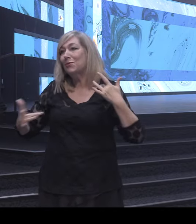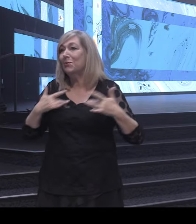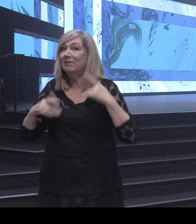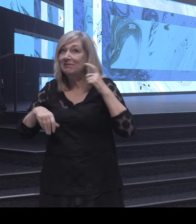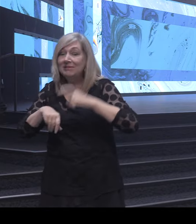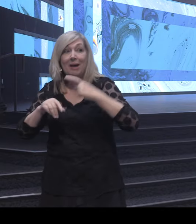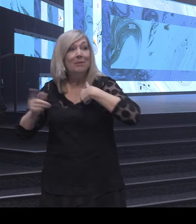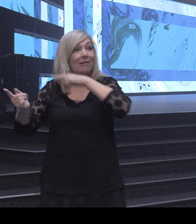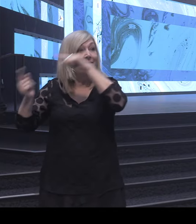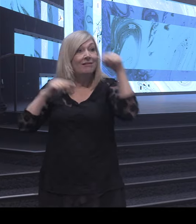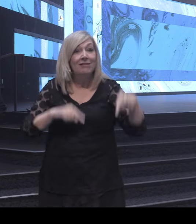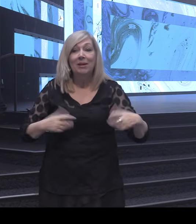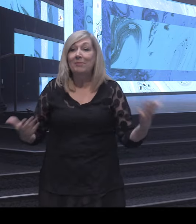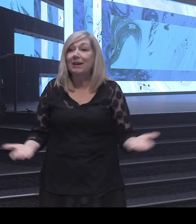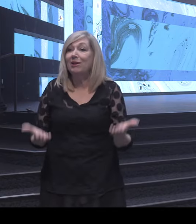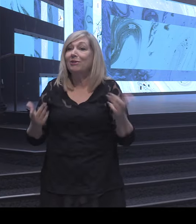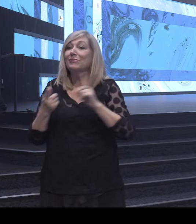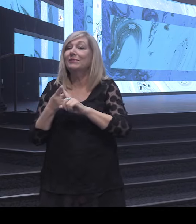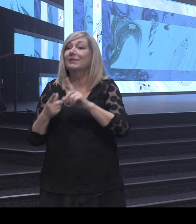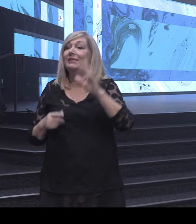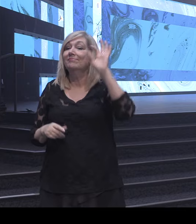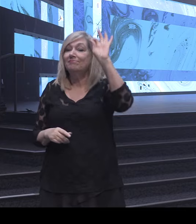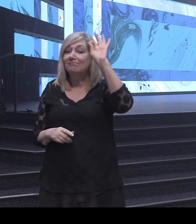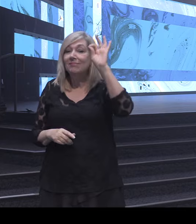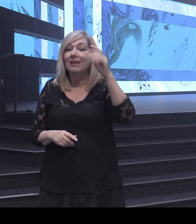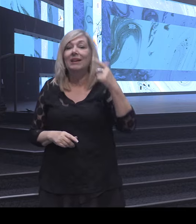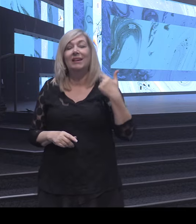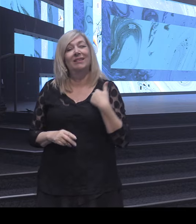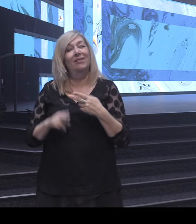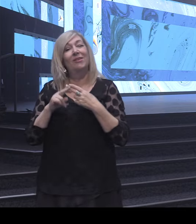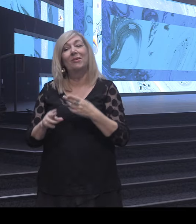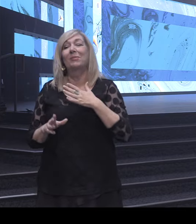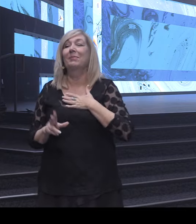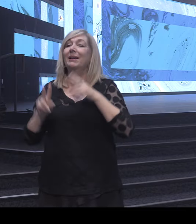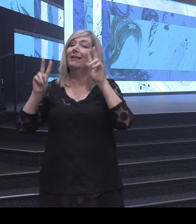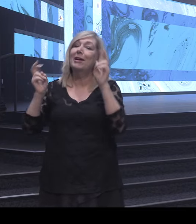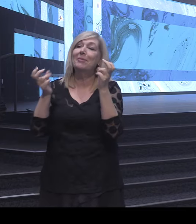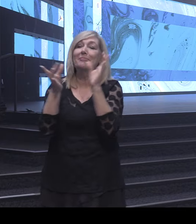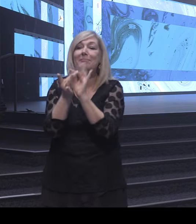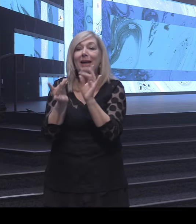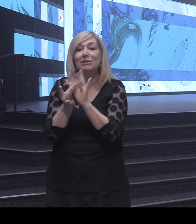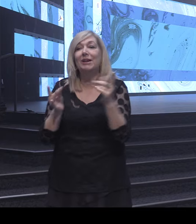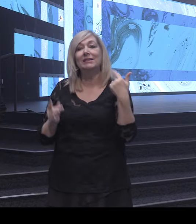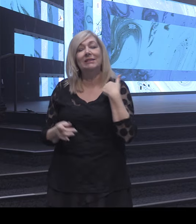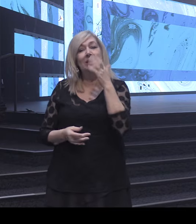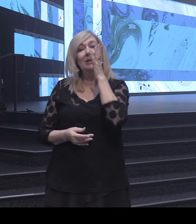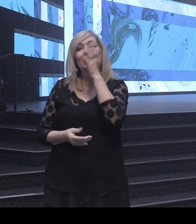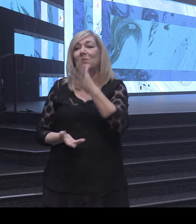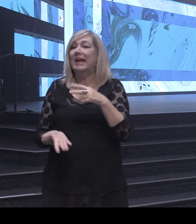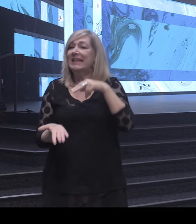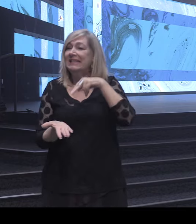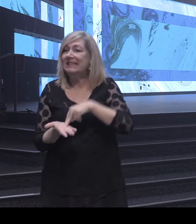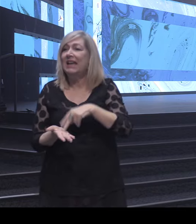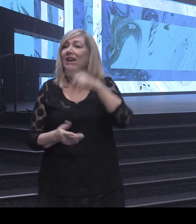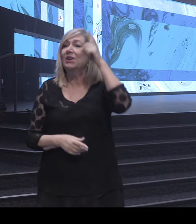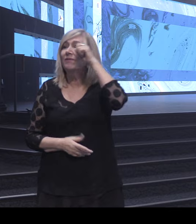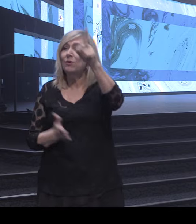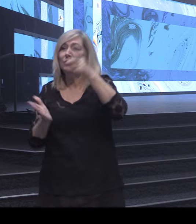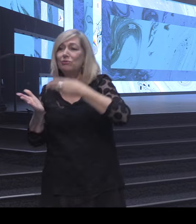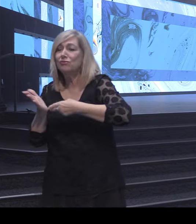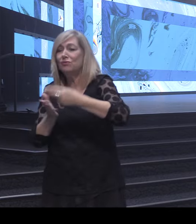to speak here at the first conference. And I call this message, I will I will stand for truth even if I